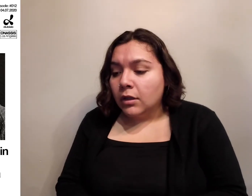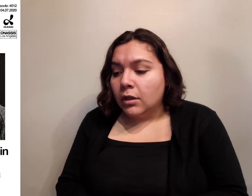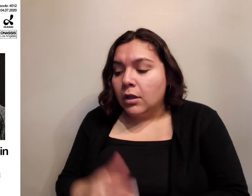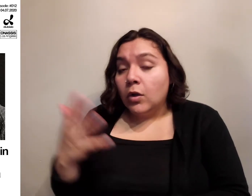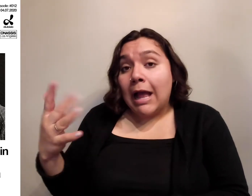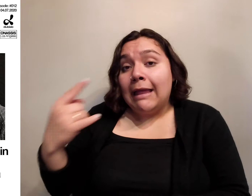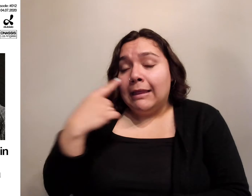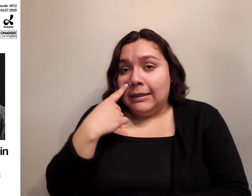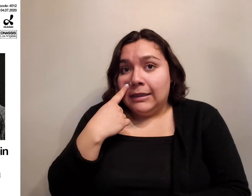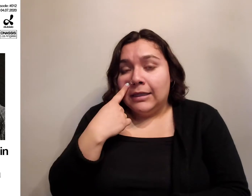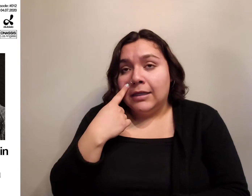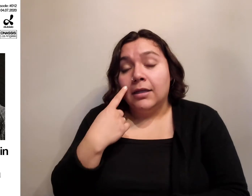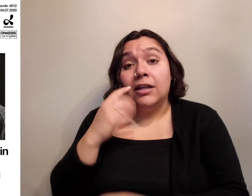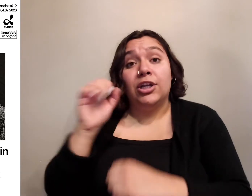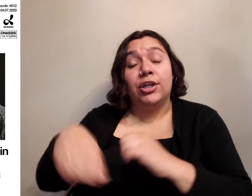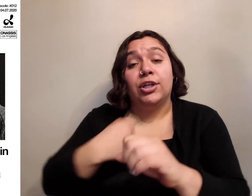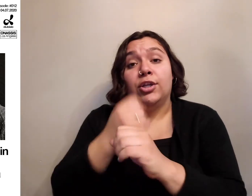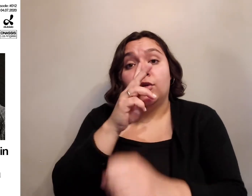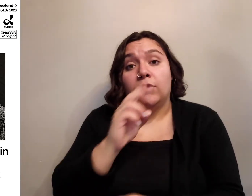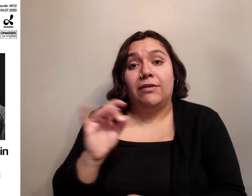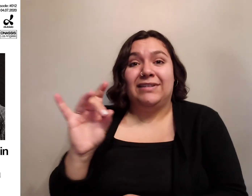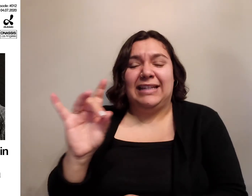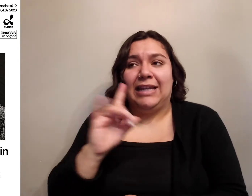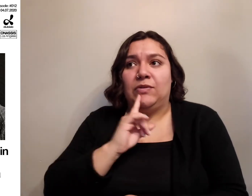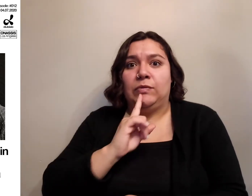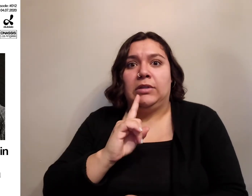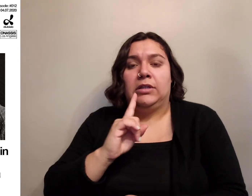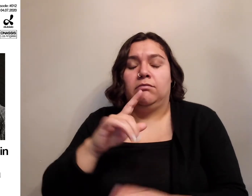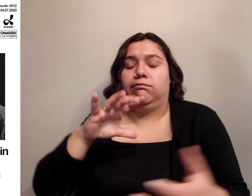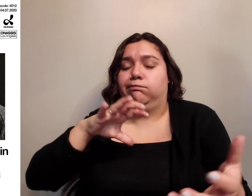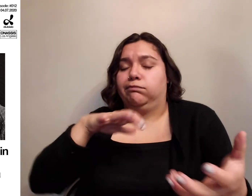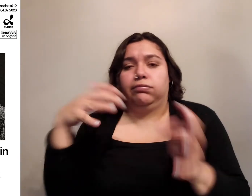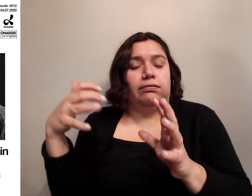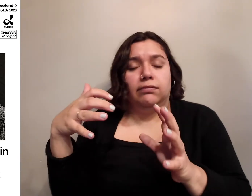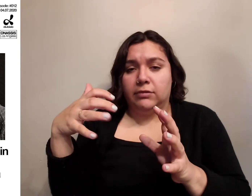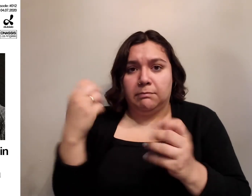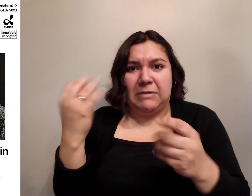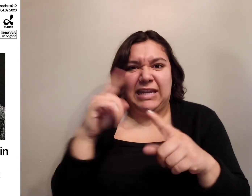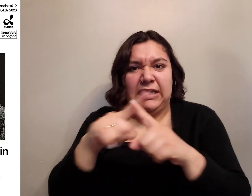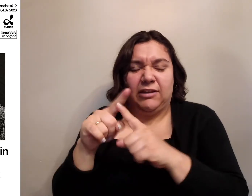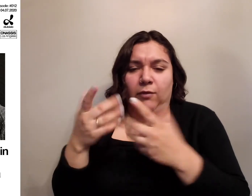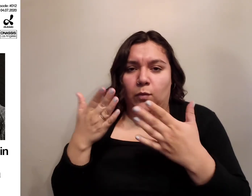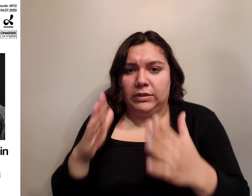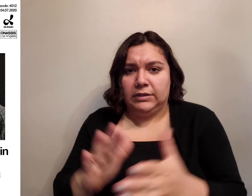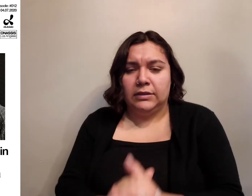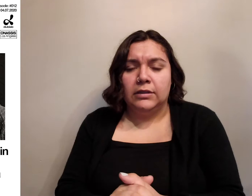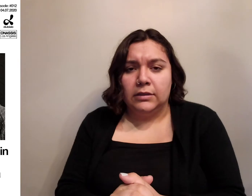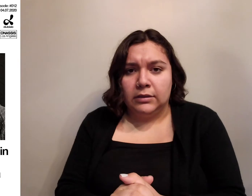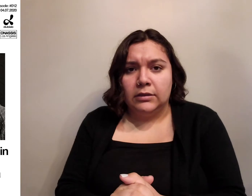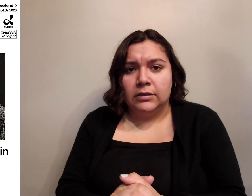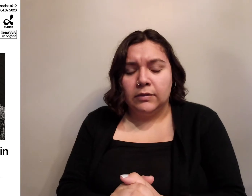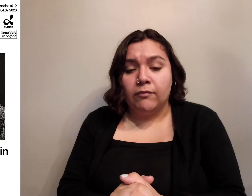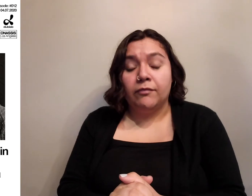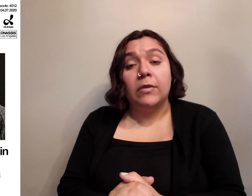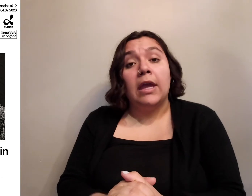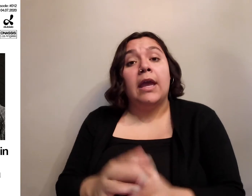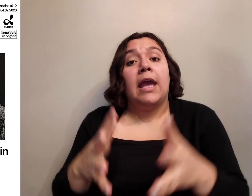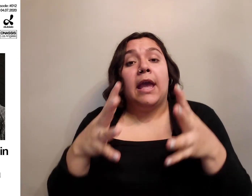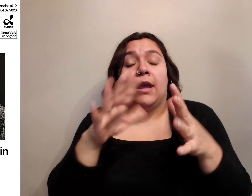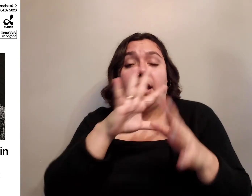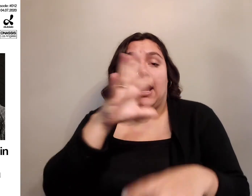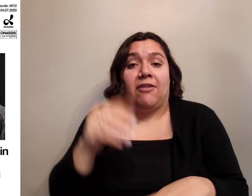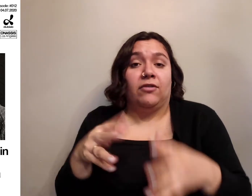Well, I think 2008 was catastrophic in multiple ways. African